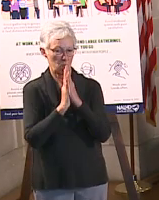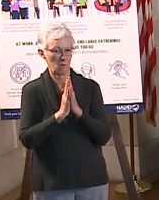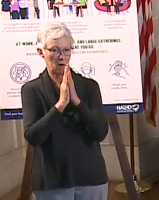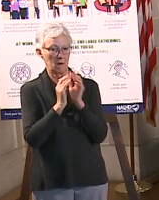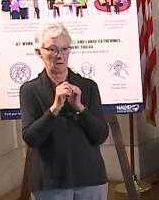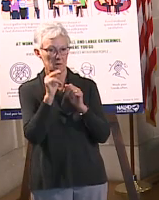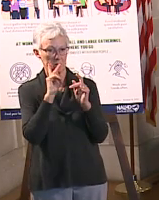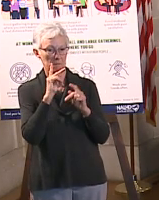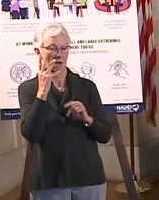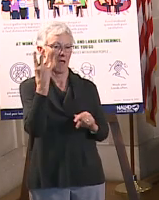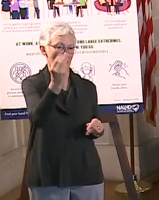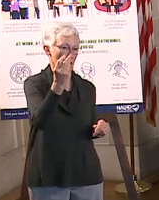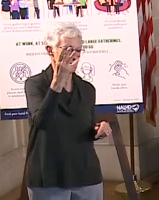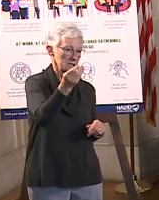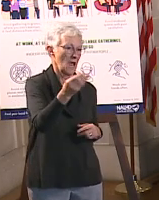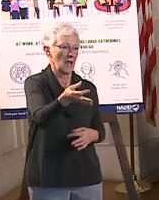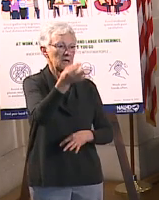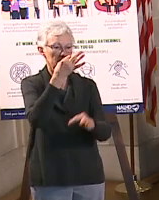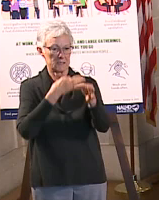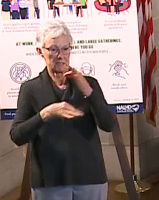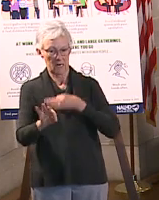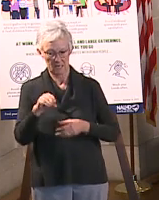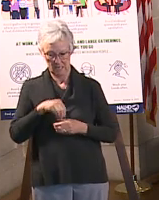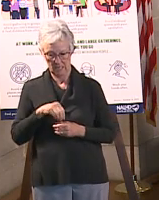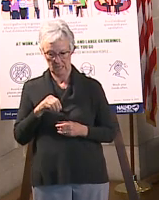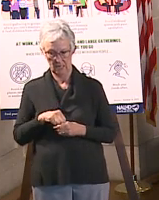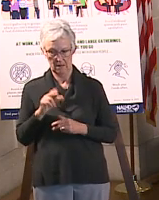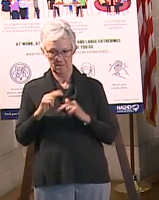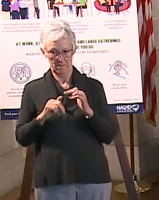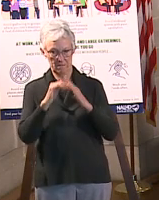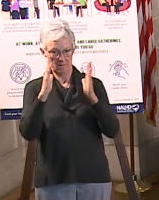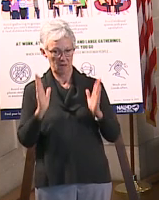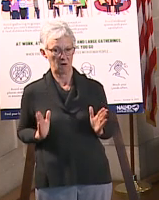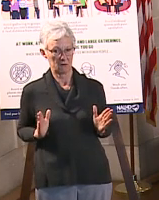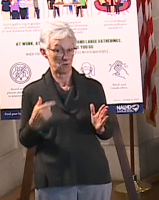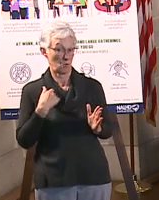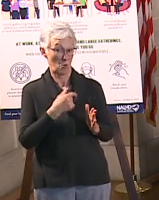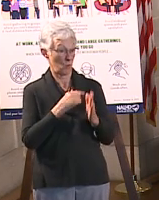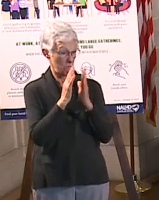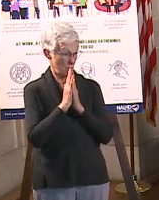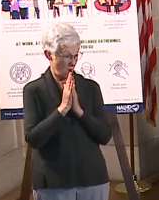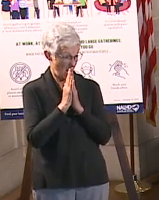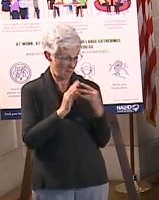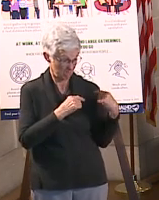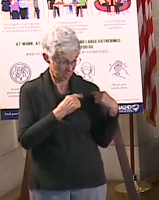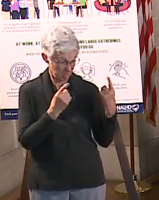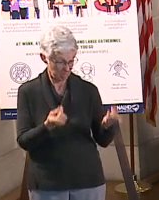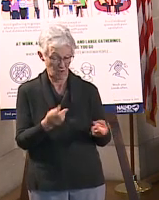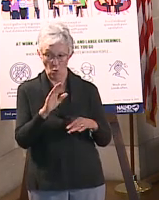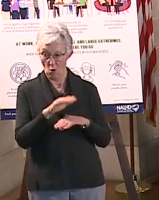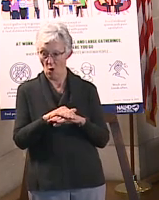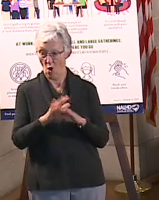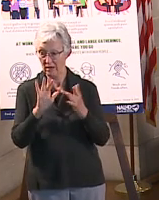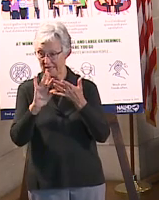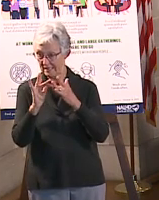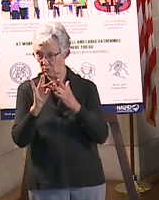today, where we have been praying in so many different ways, virtually or otherwise, including everyone and realizing that we're one global village and